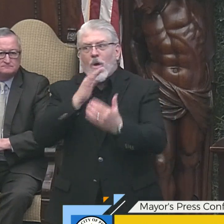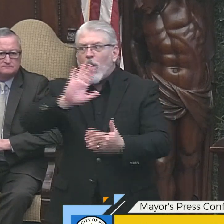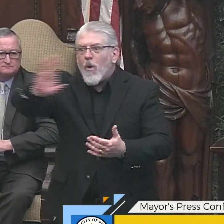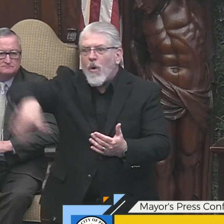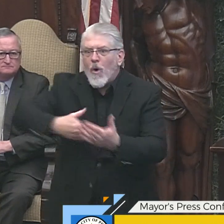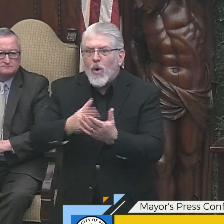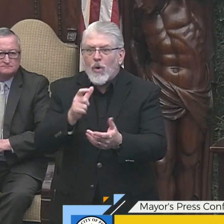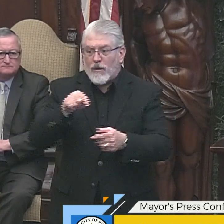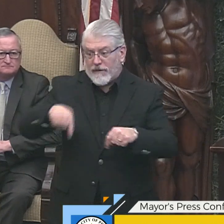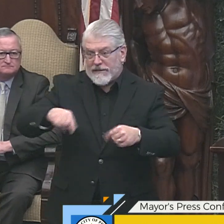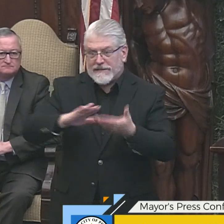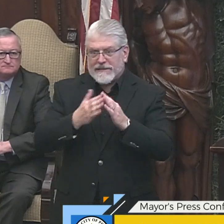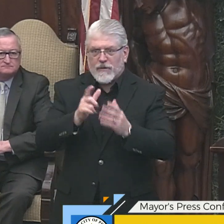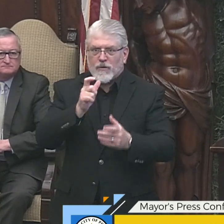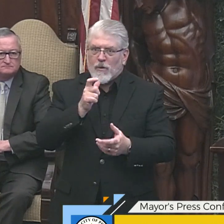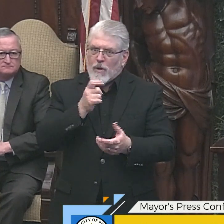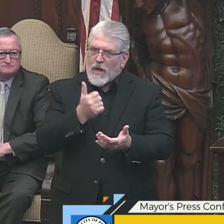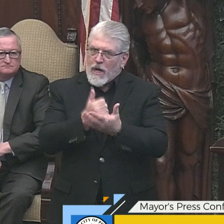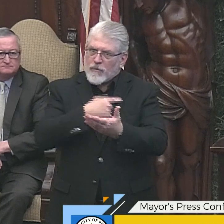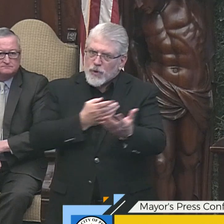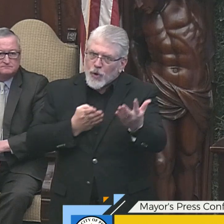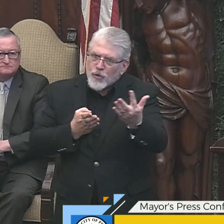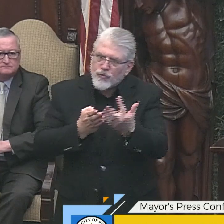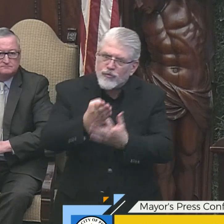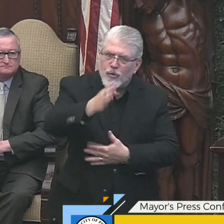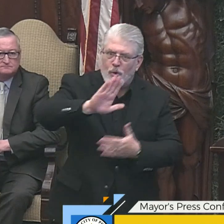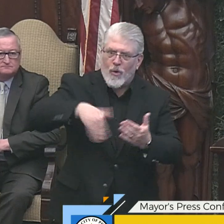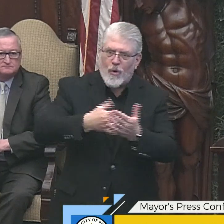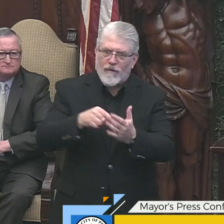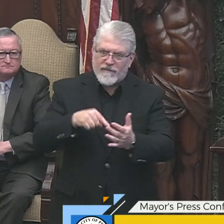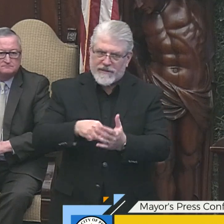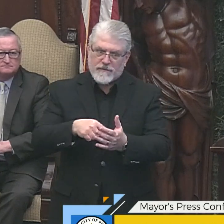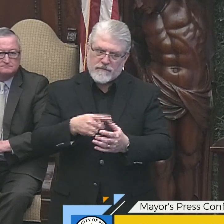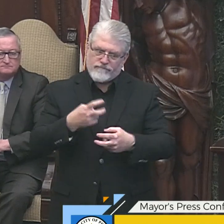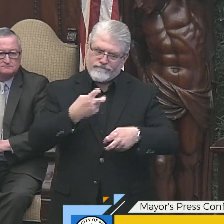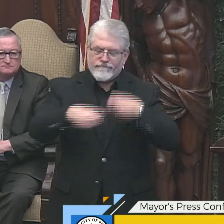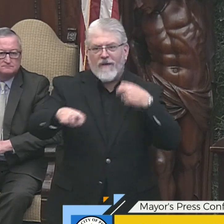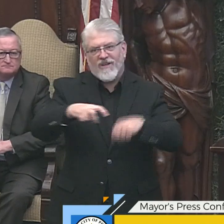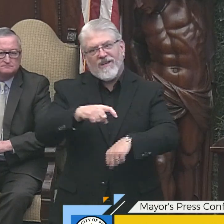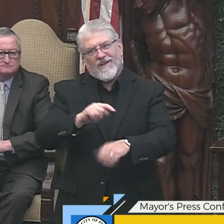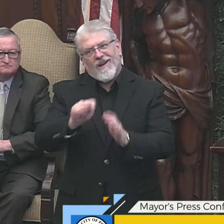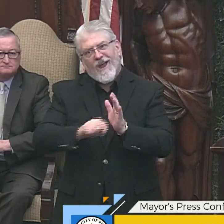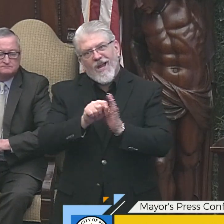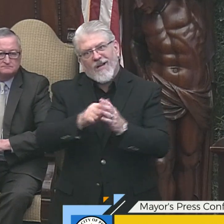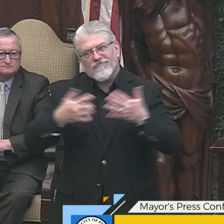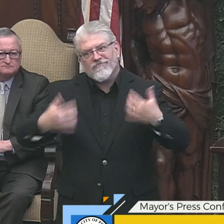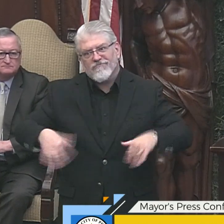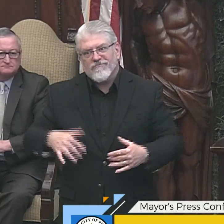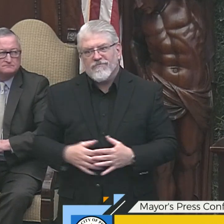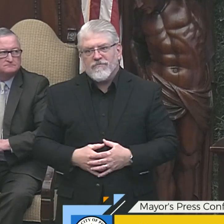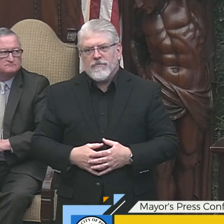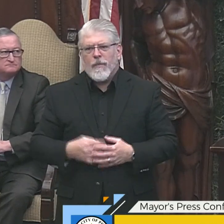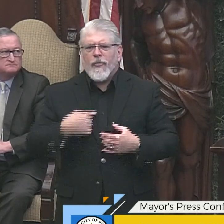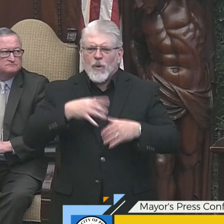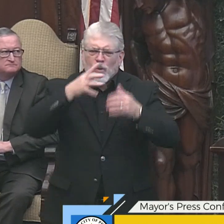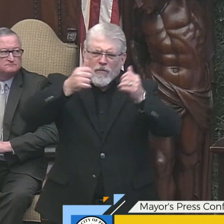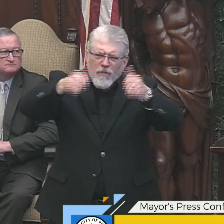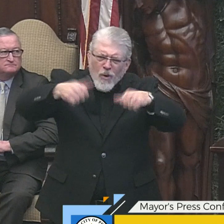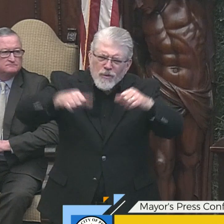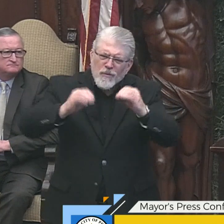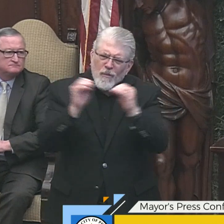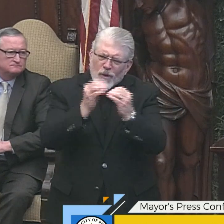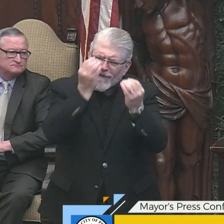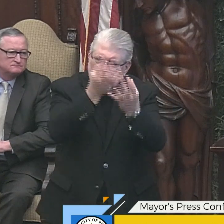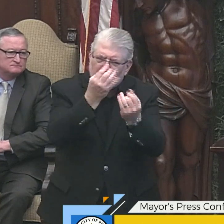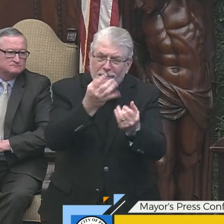will also be posted online in the near future. We've had a number of complaints around price